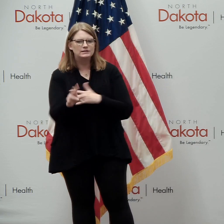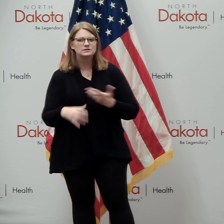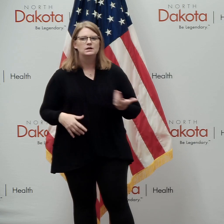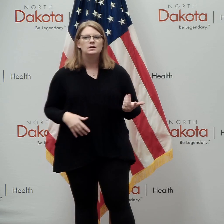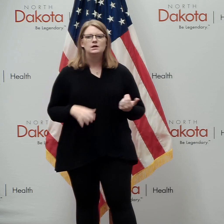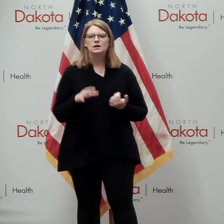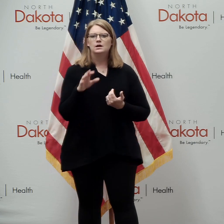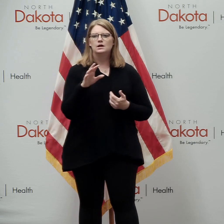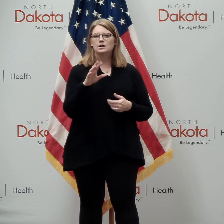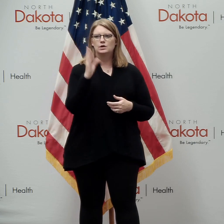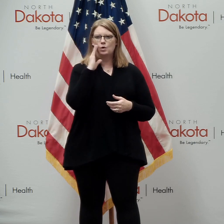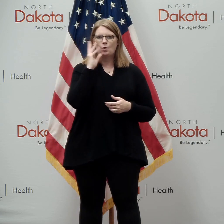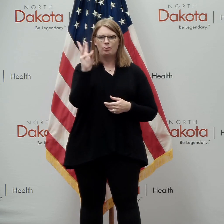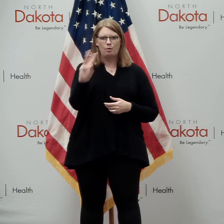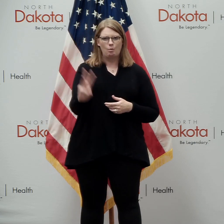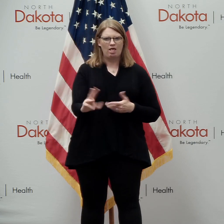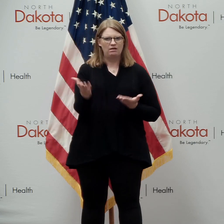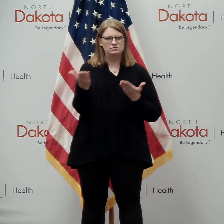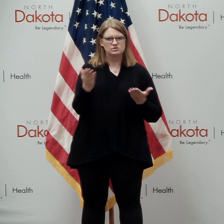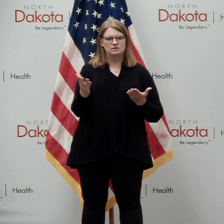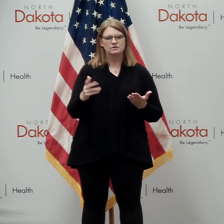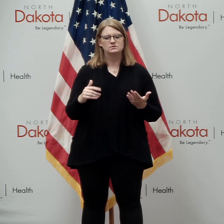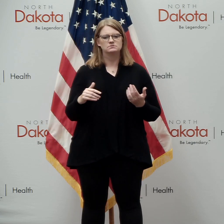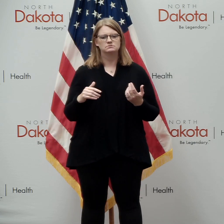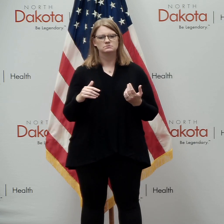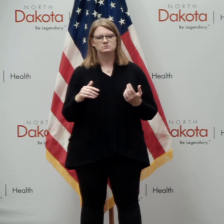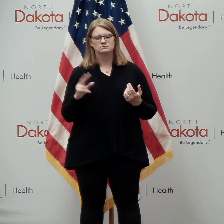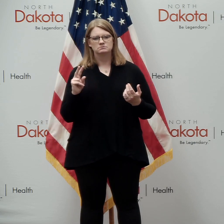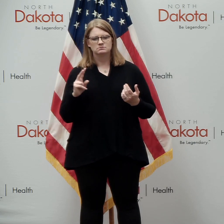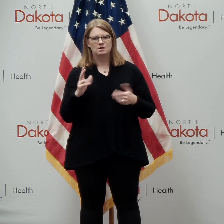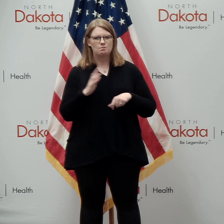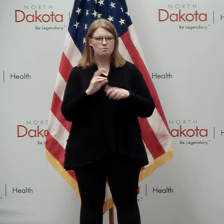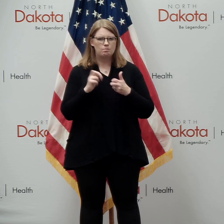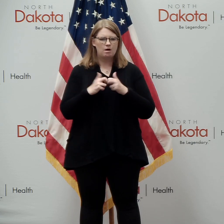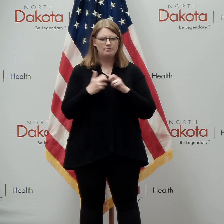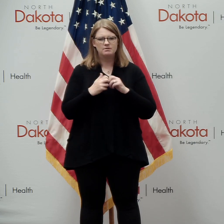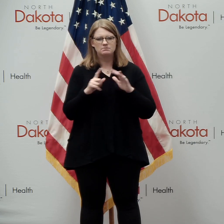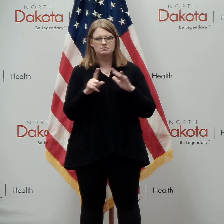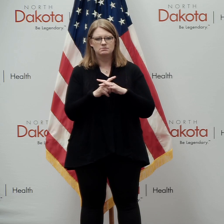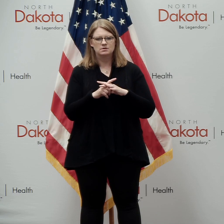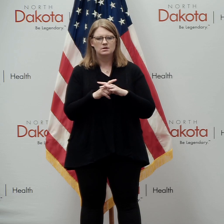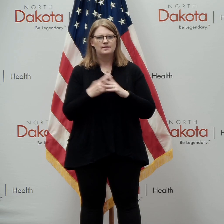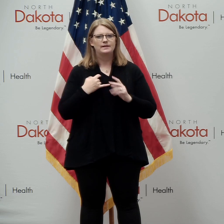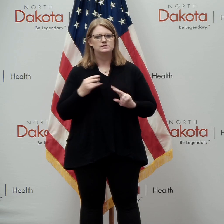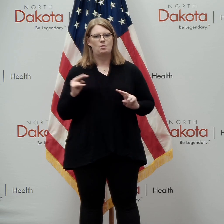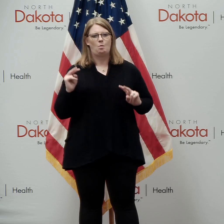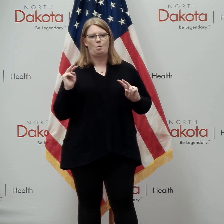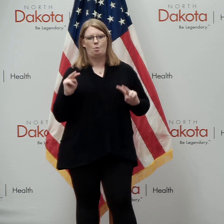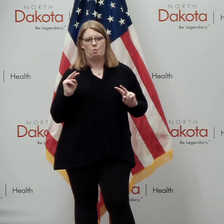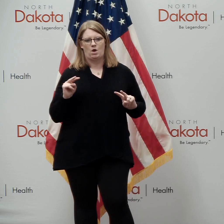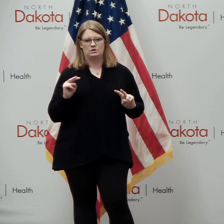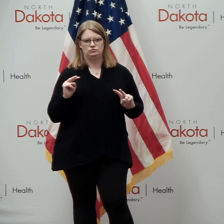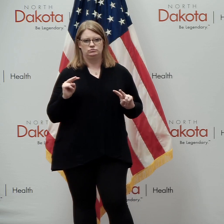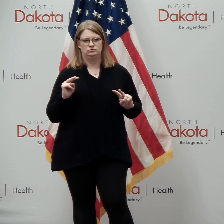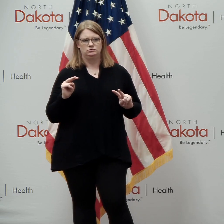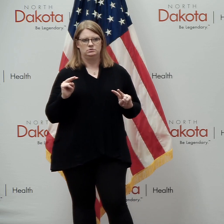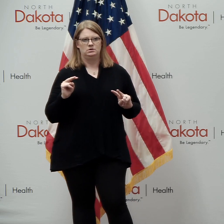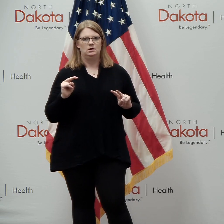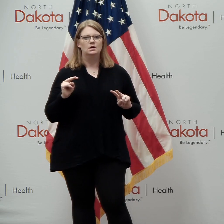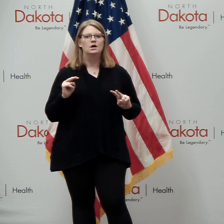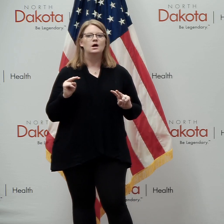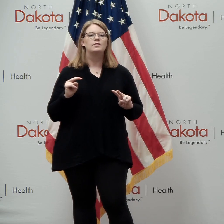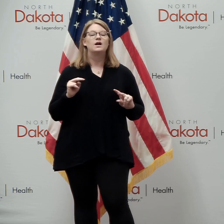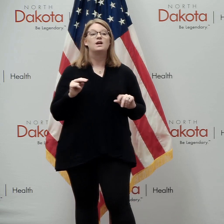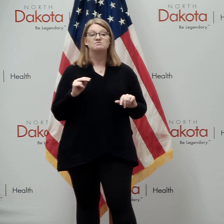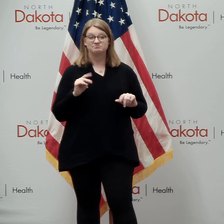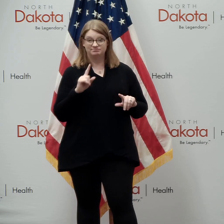Service thinks that there's going to be a problem, they issue a watch. When they're more certain it's coming, then they issue a warning. And